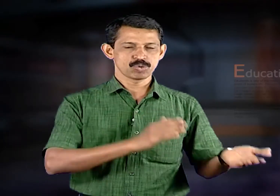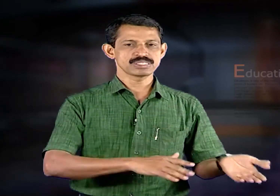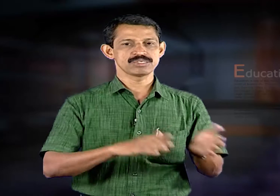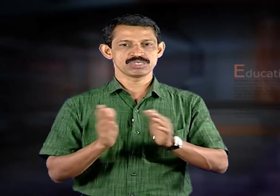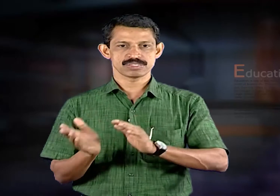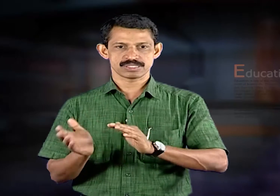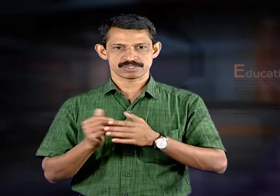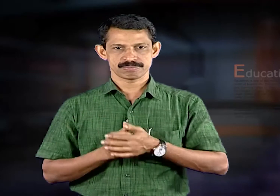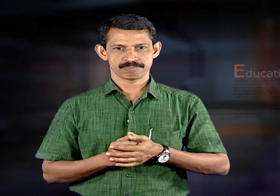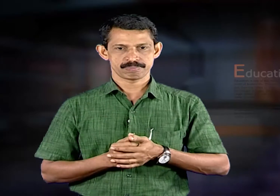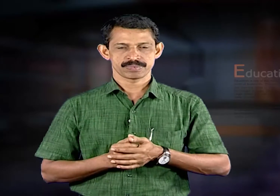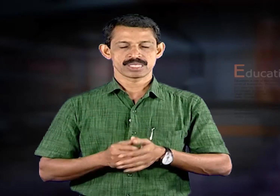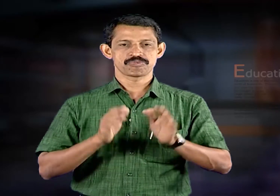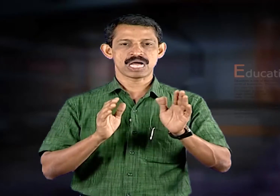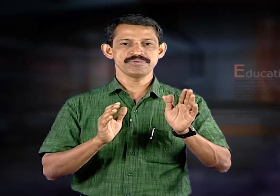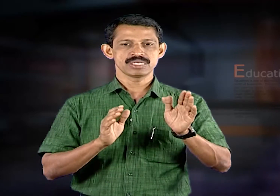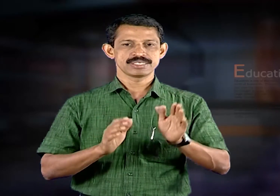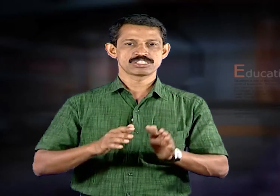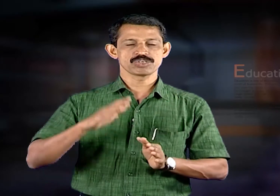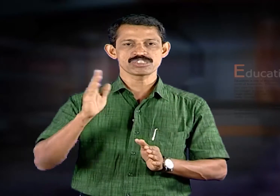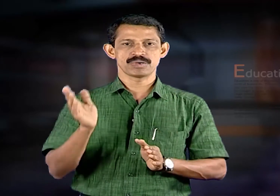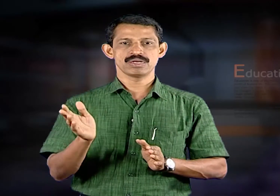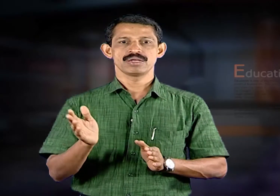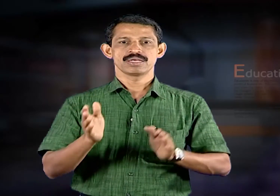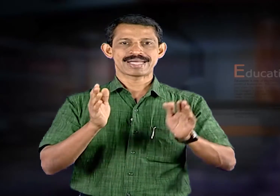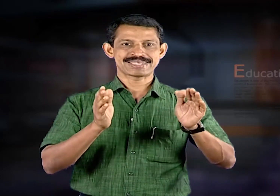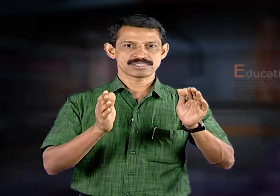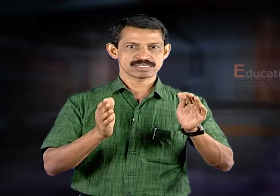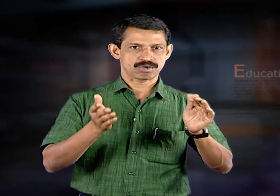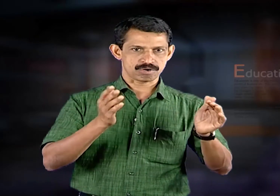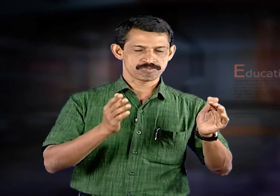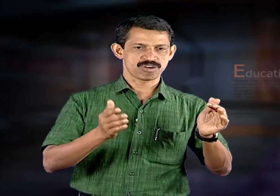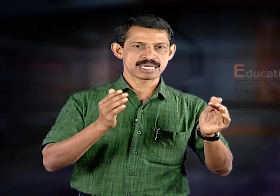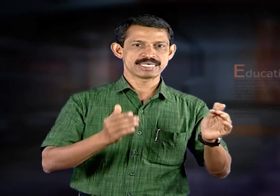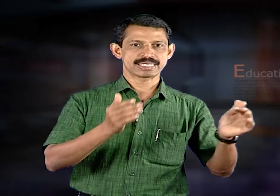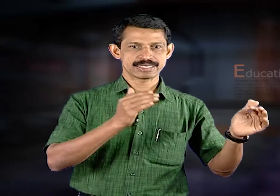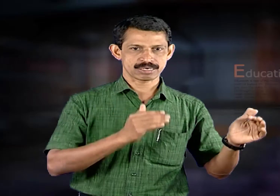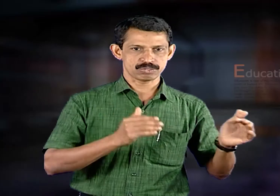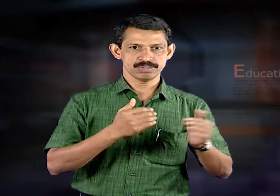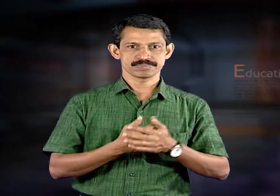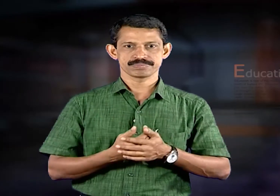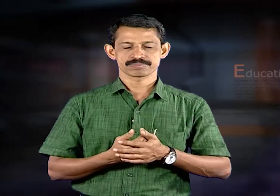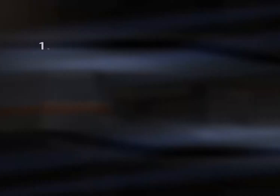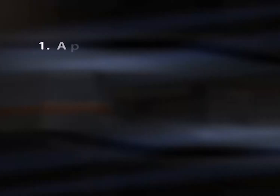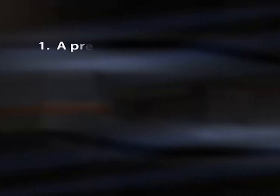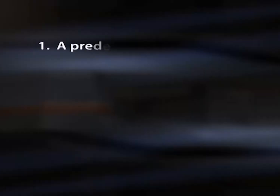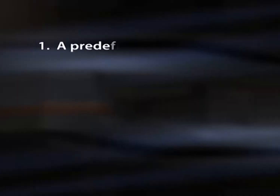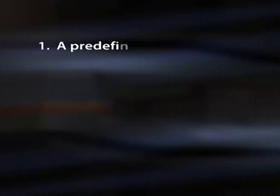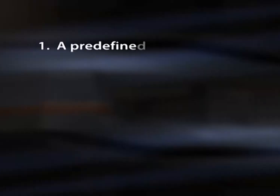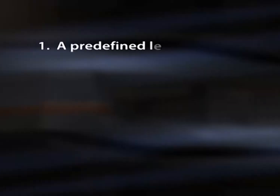and universities. The 5 distinguishable characteristics of formal learning include a predefined